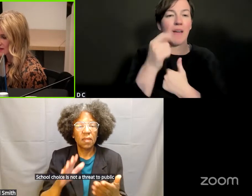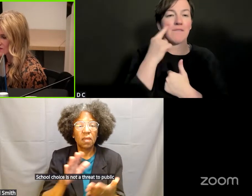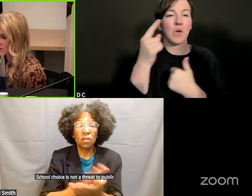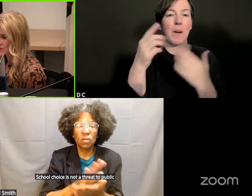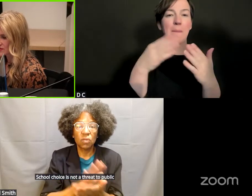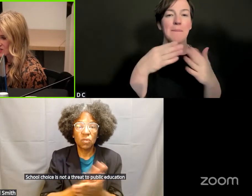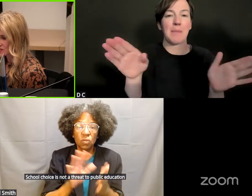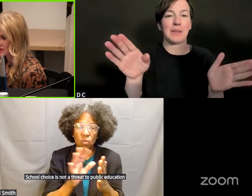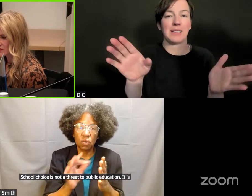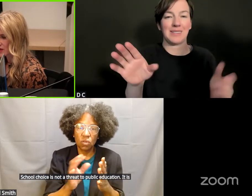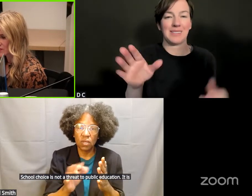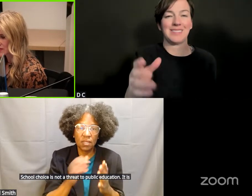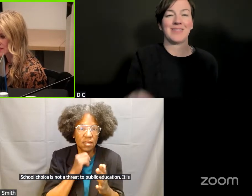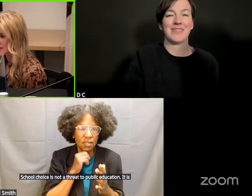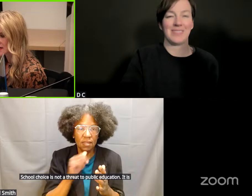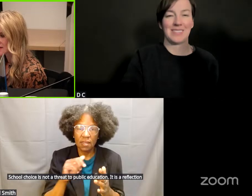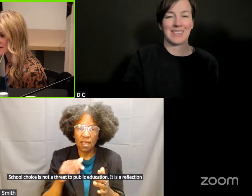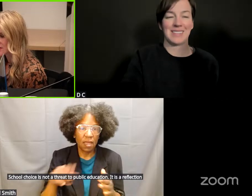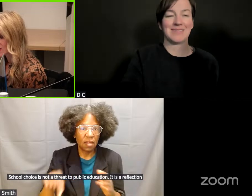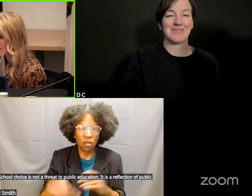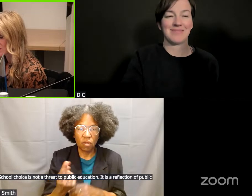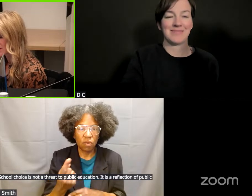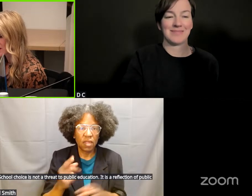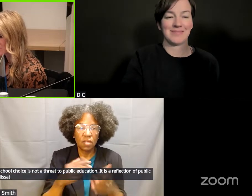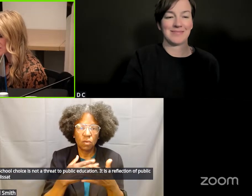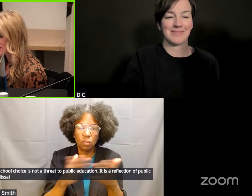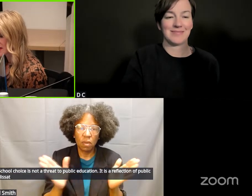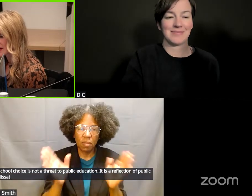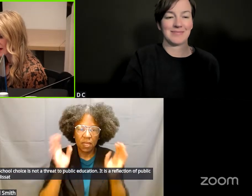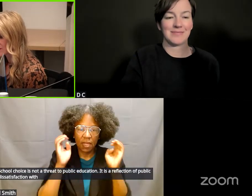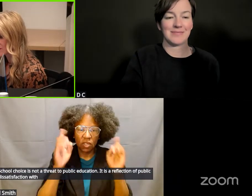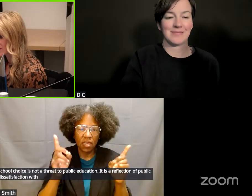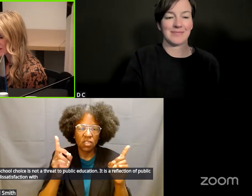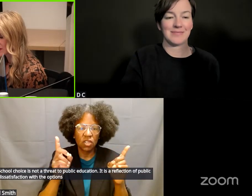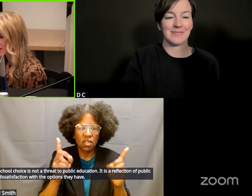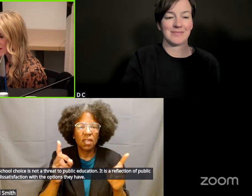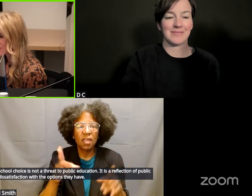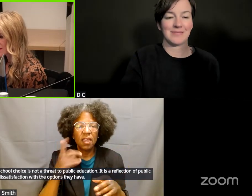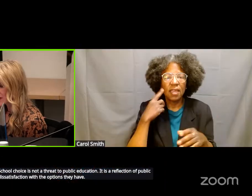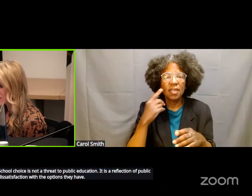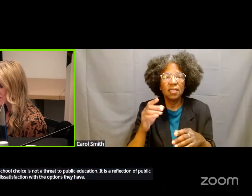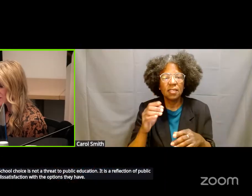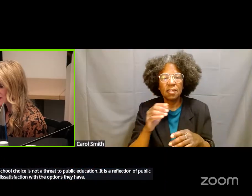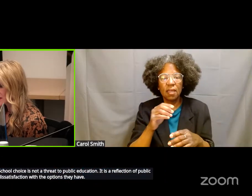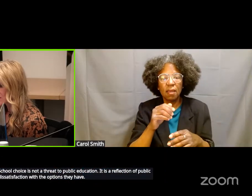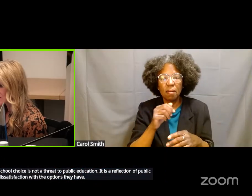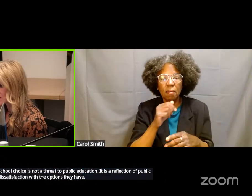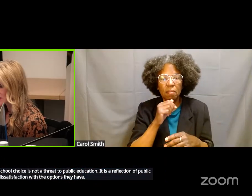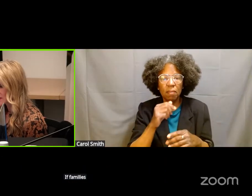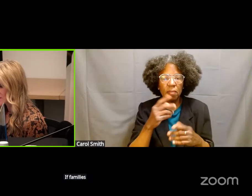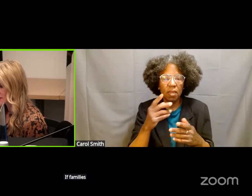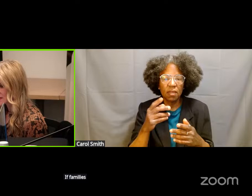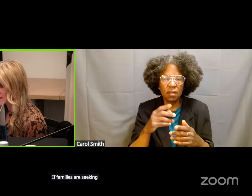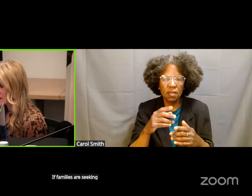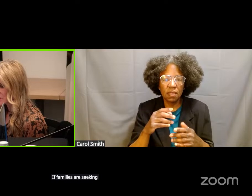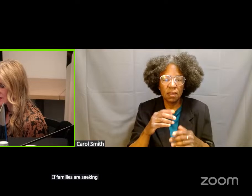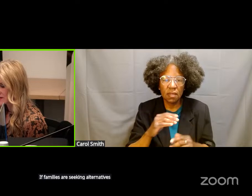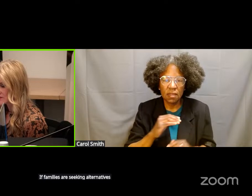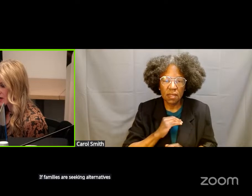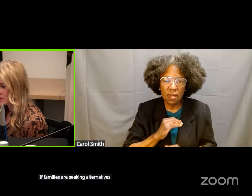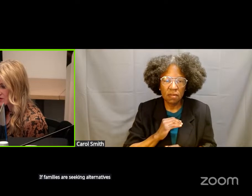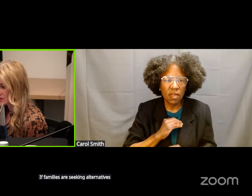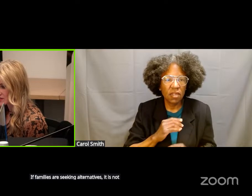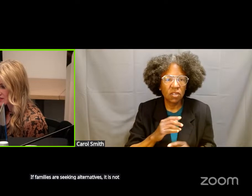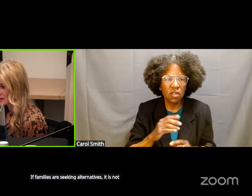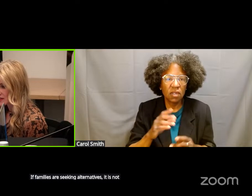It is a reflection of public dissatisfaction with the options they have. If families are seeking alternatives, it is not because of